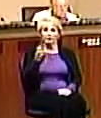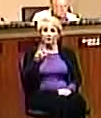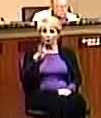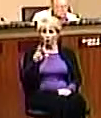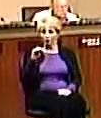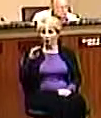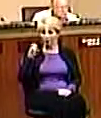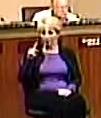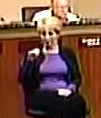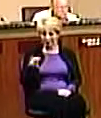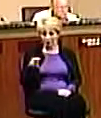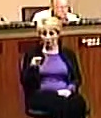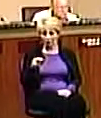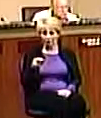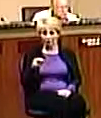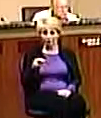Composition.